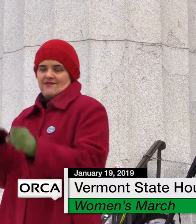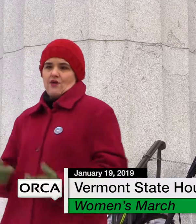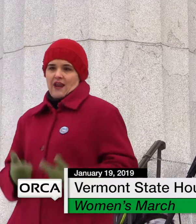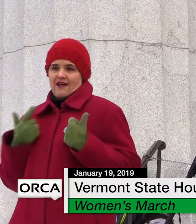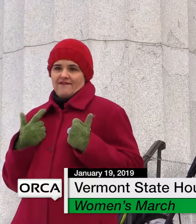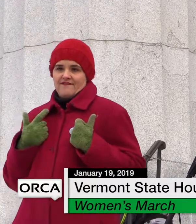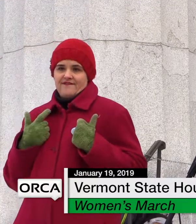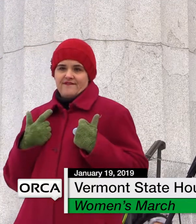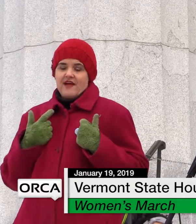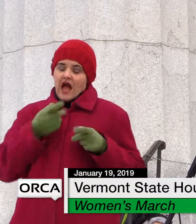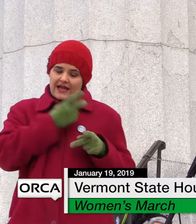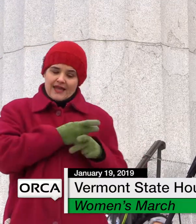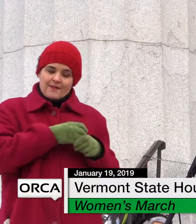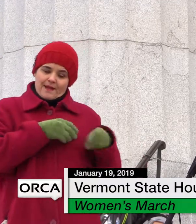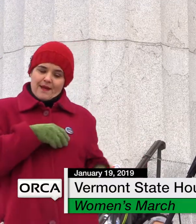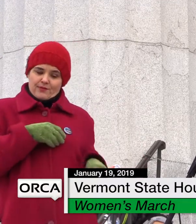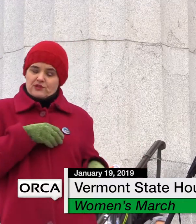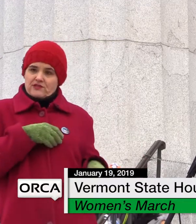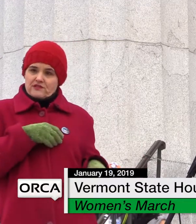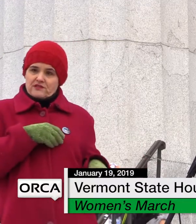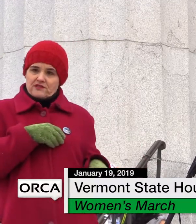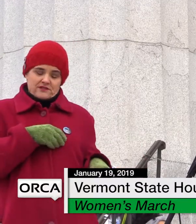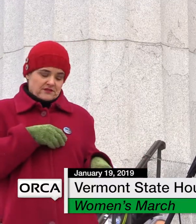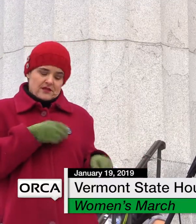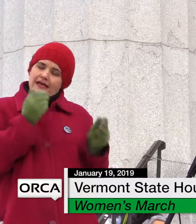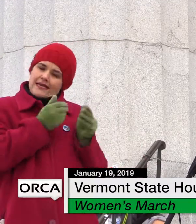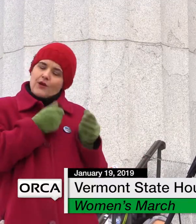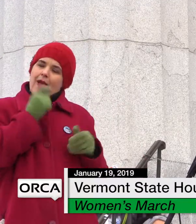right next to my lipstick.